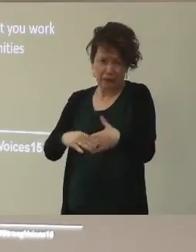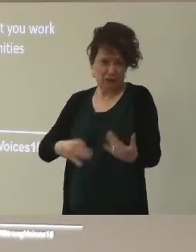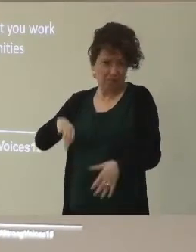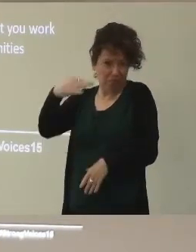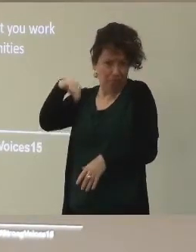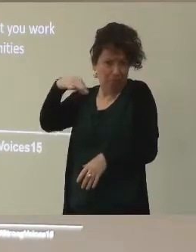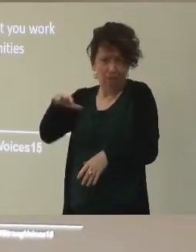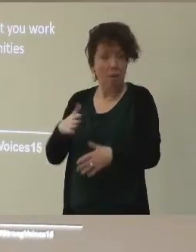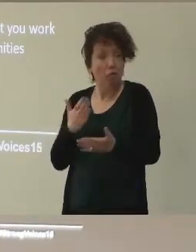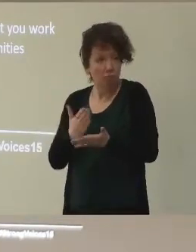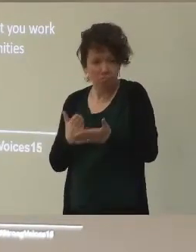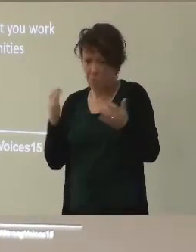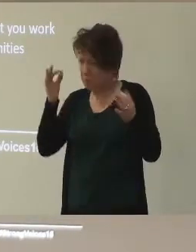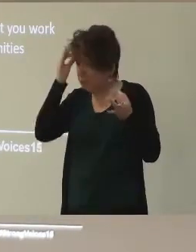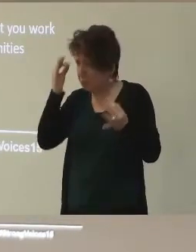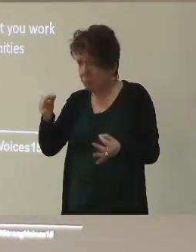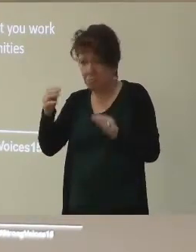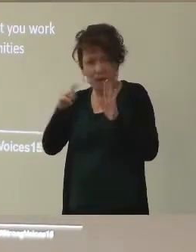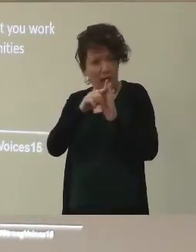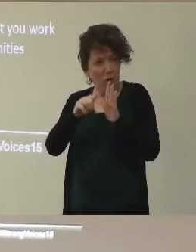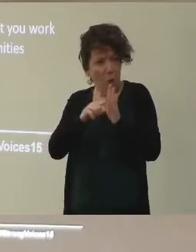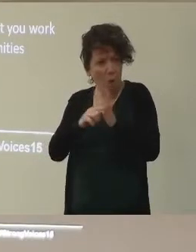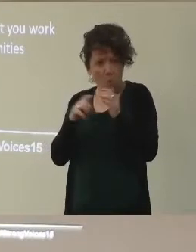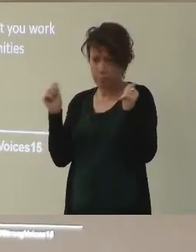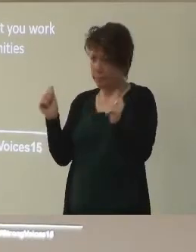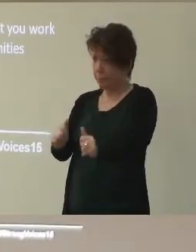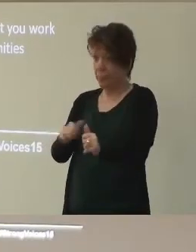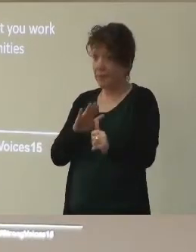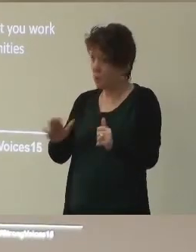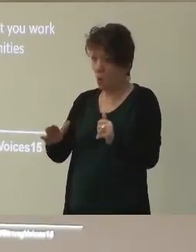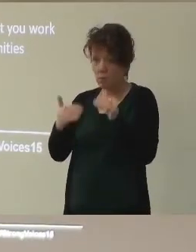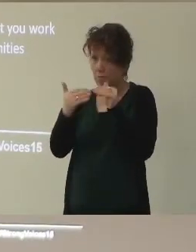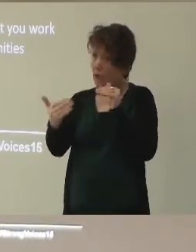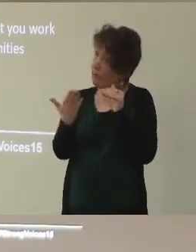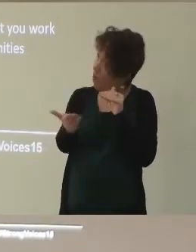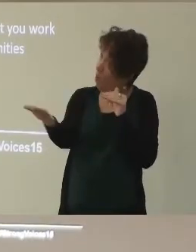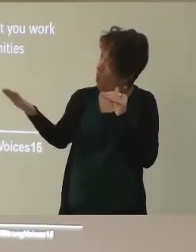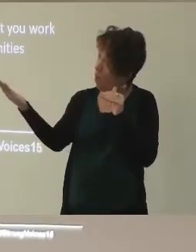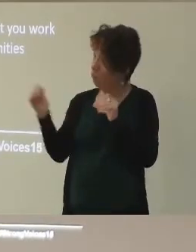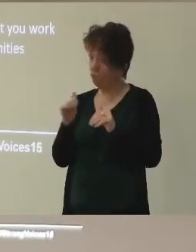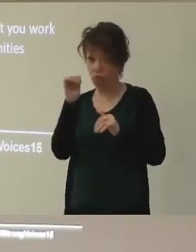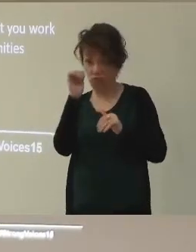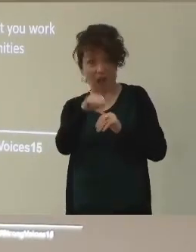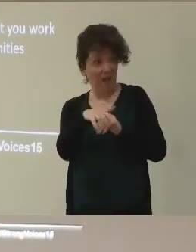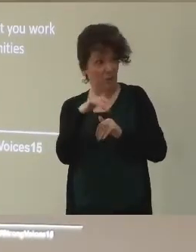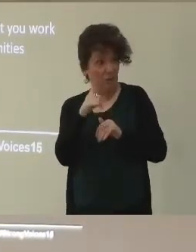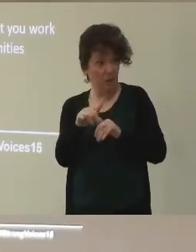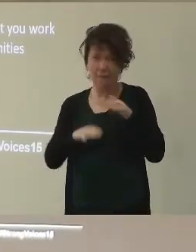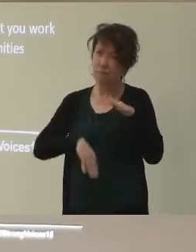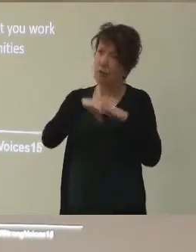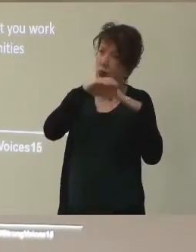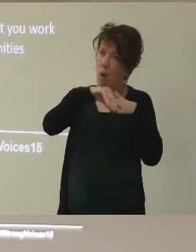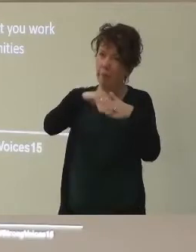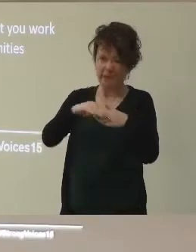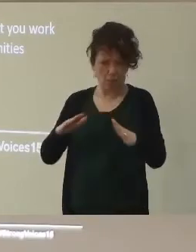they're very, very narrow, and they don't cater. And you're absolutely right. Sometimes a full apprenticeship is too much for